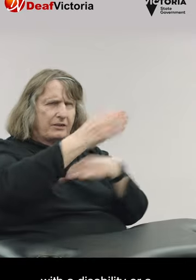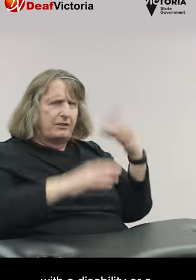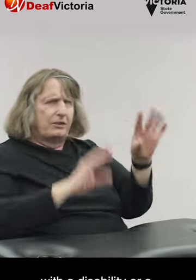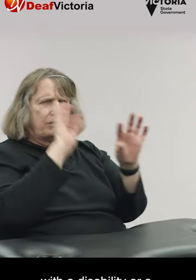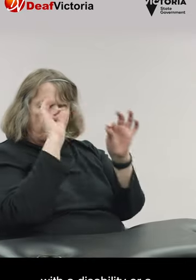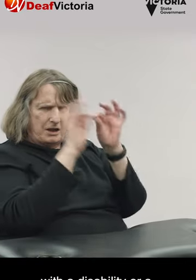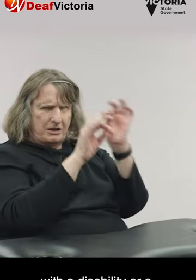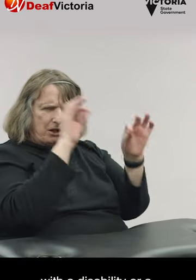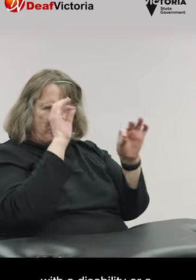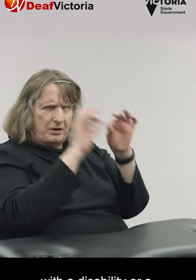breach in duty of care.